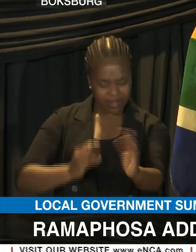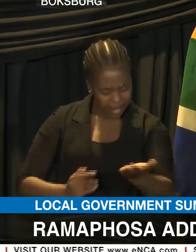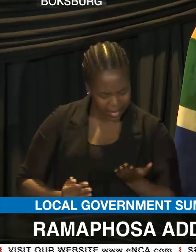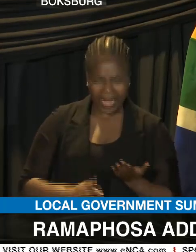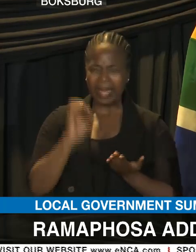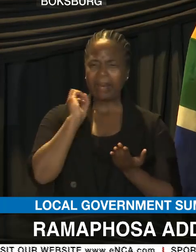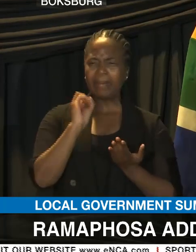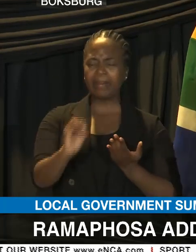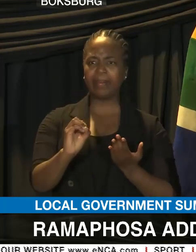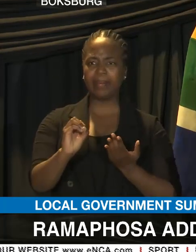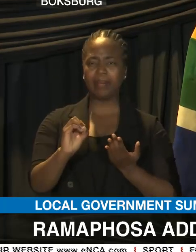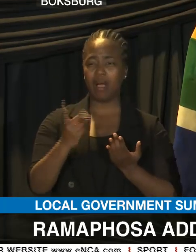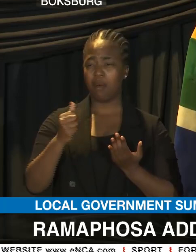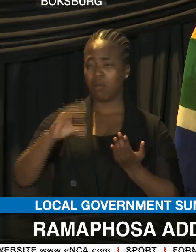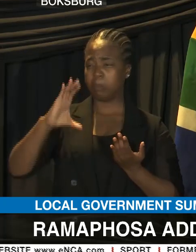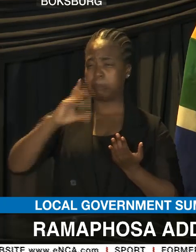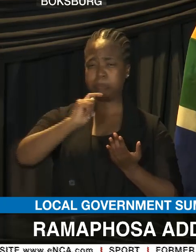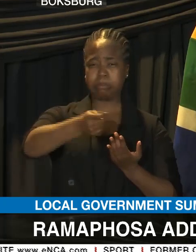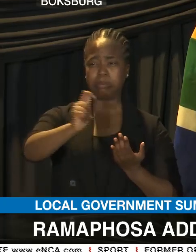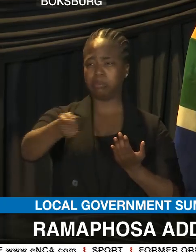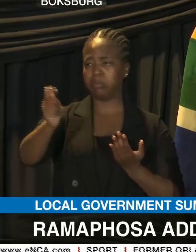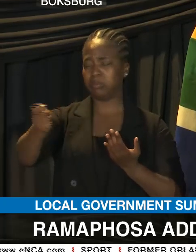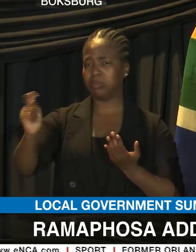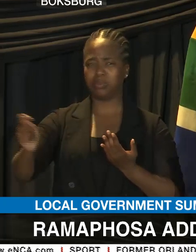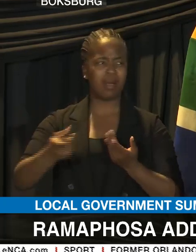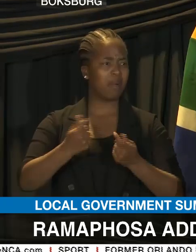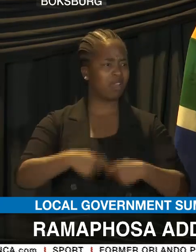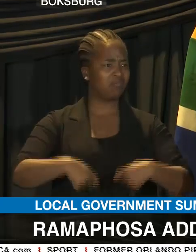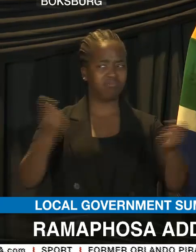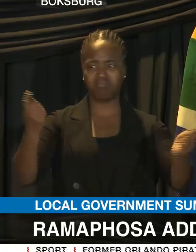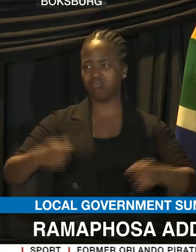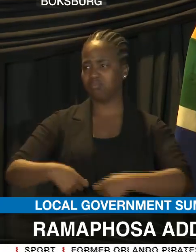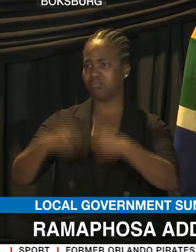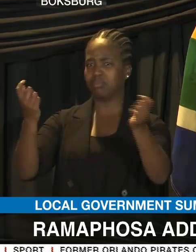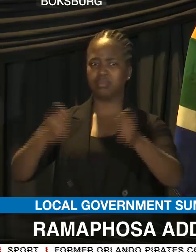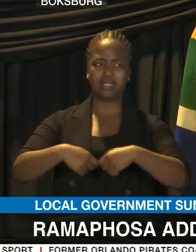documentation, where money just flows